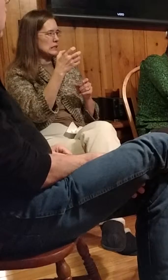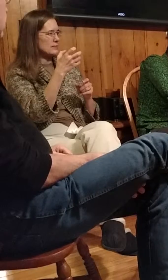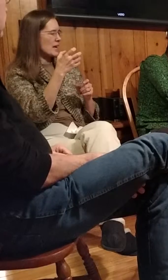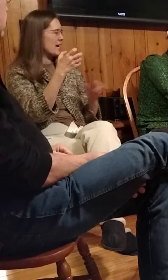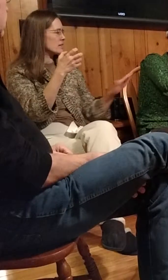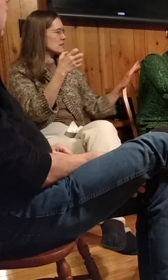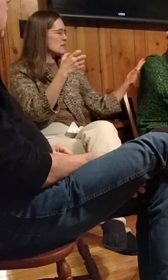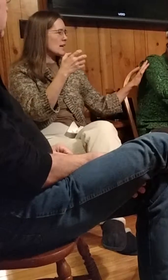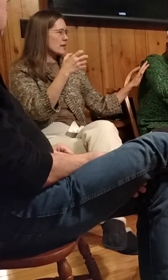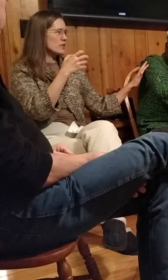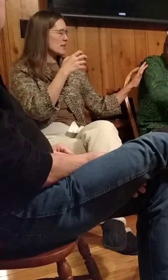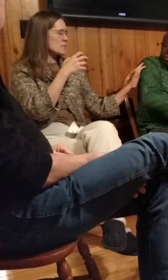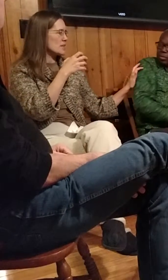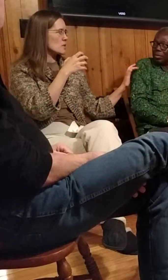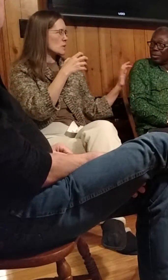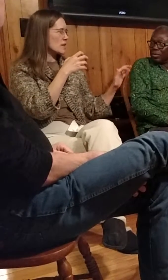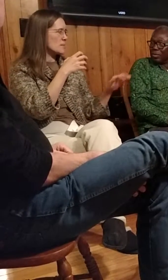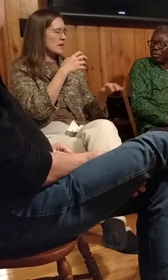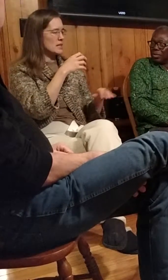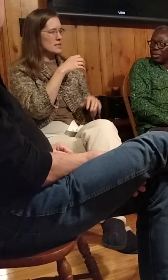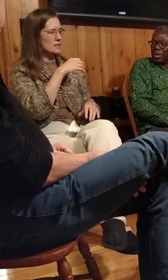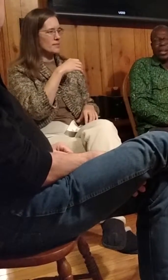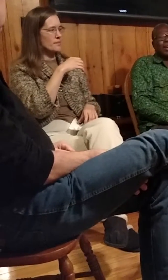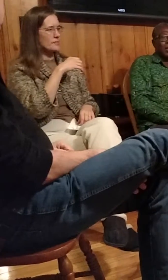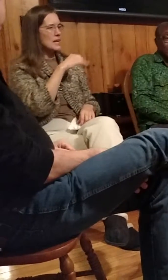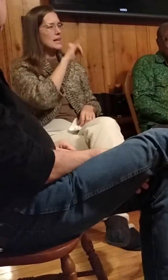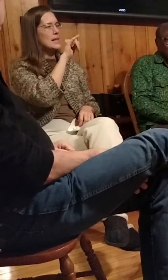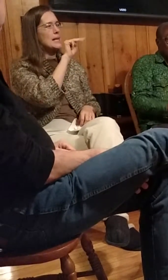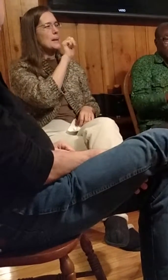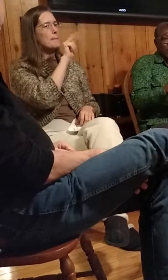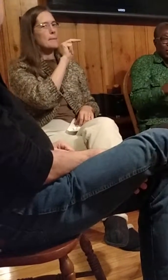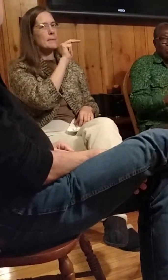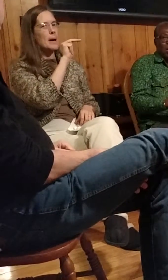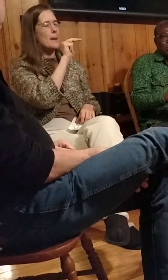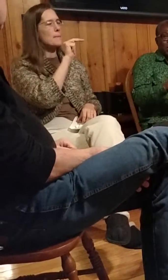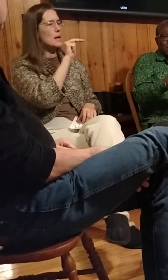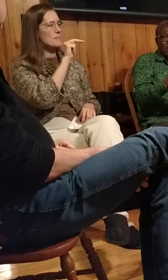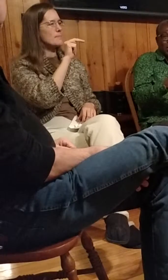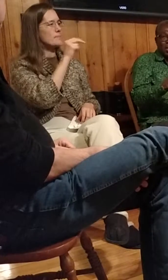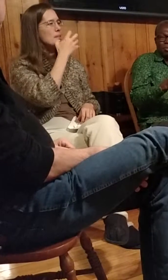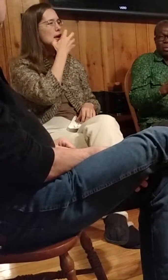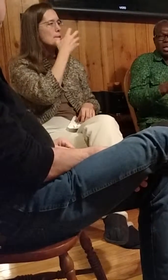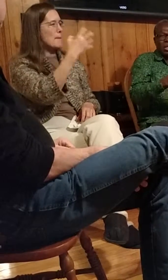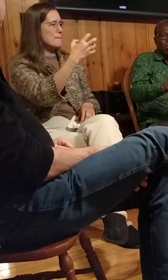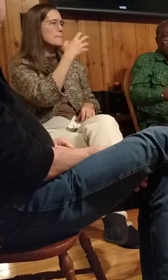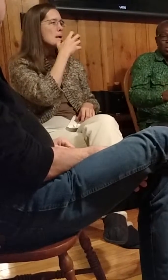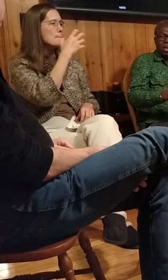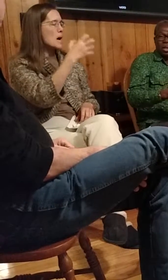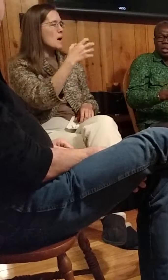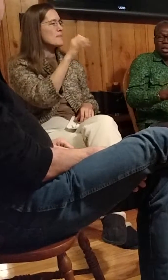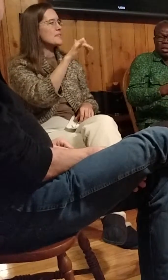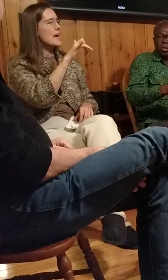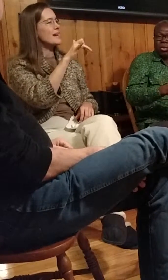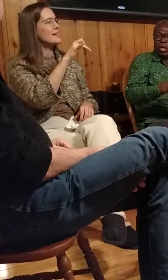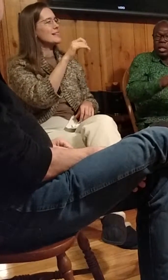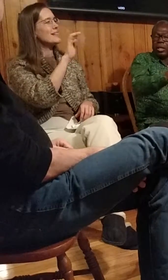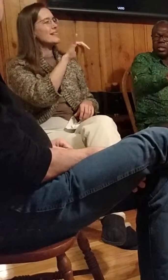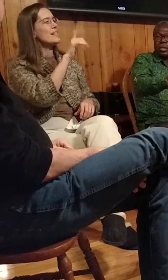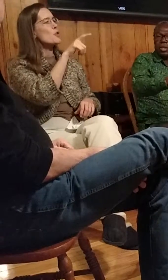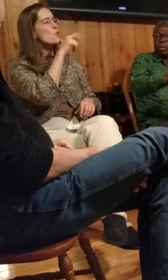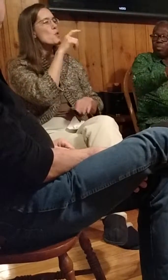mosque, I don't think everybody knows what an Imam is. Okay. Imam is the one,